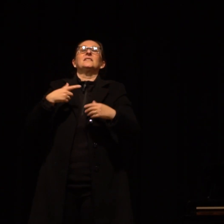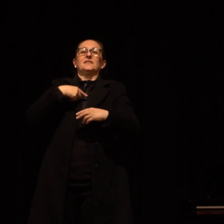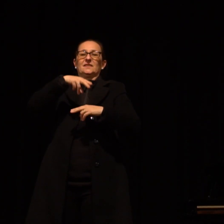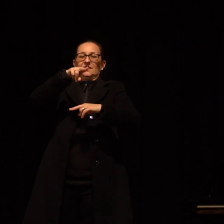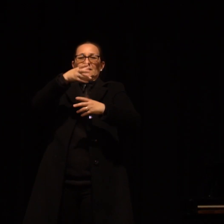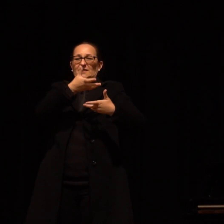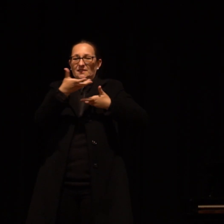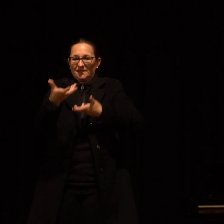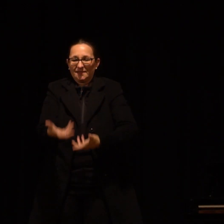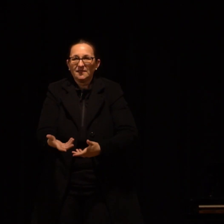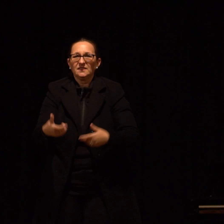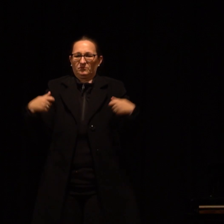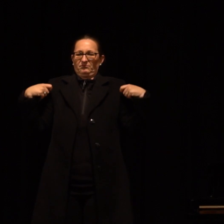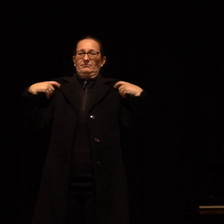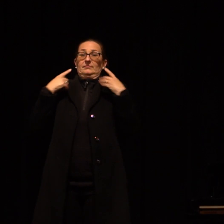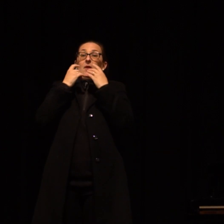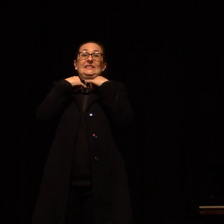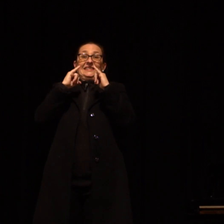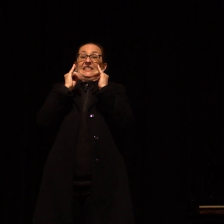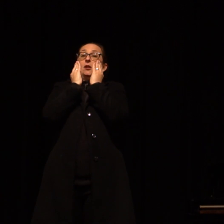an ambulance. They put me on a bed.